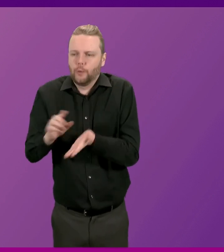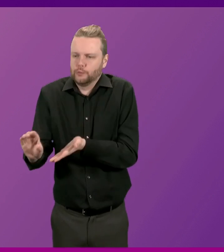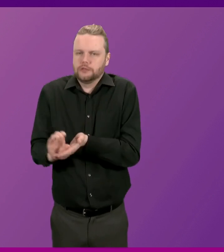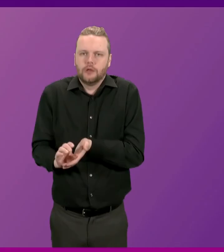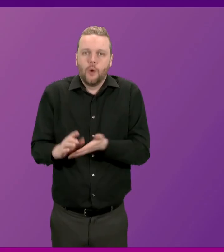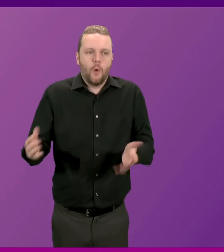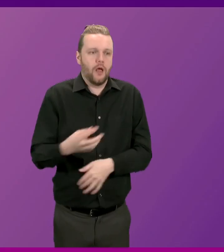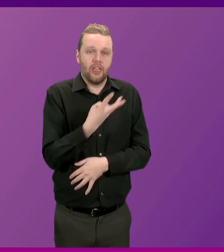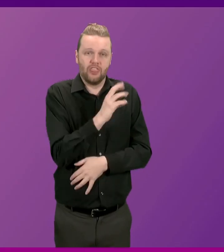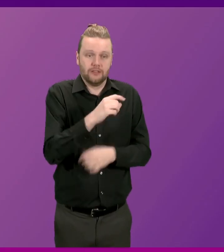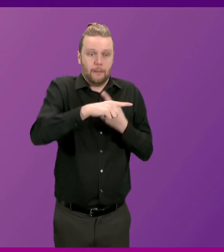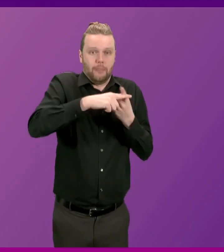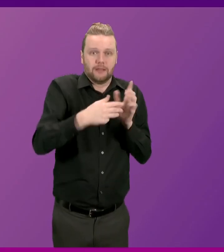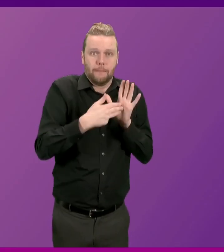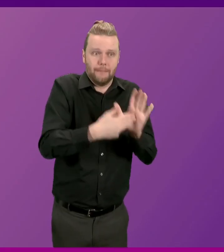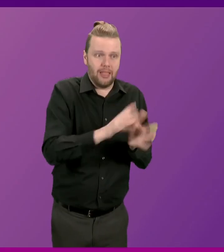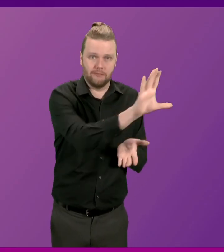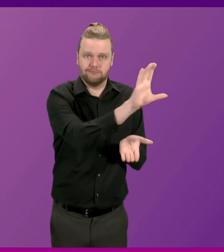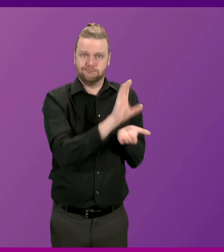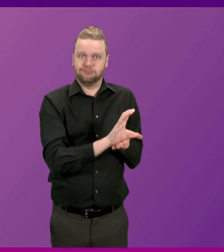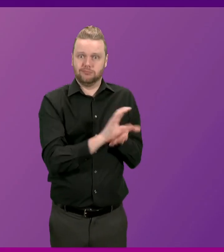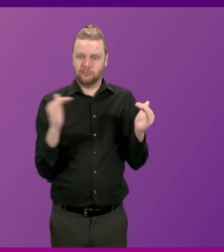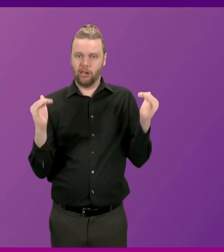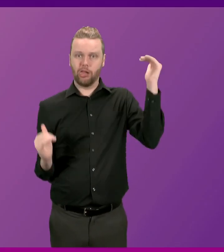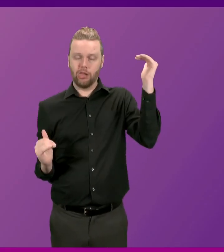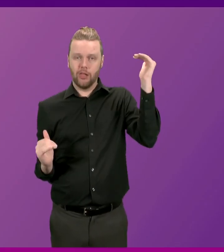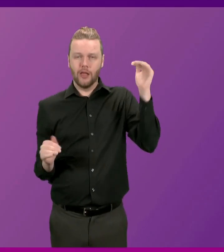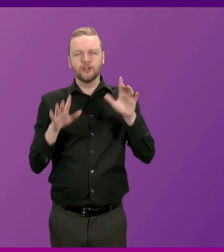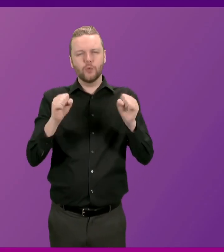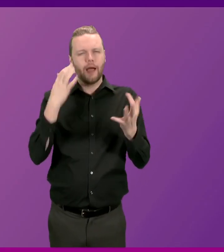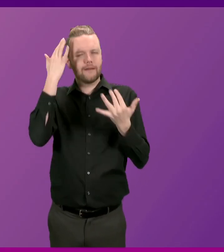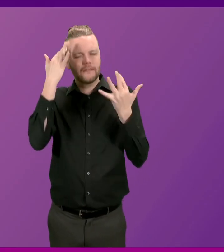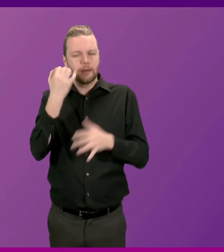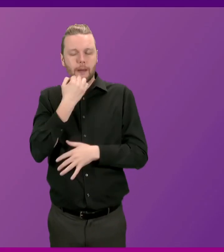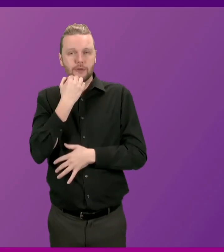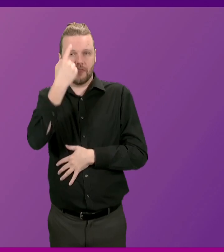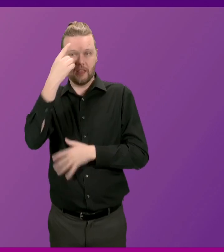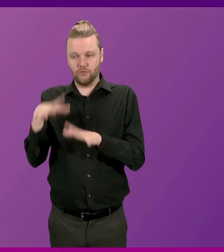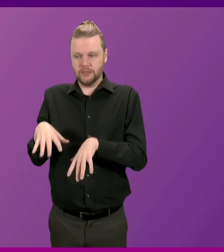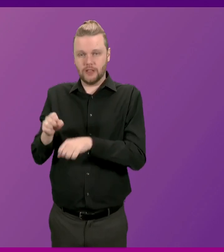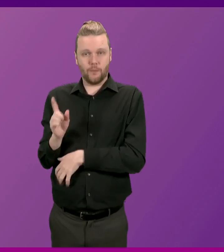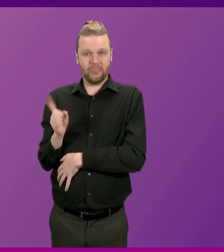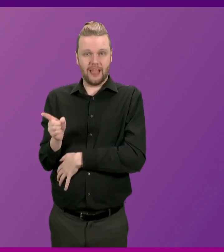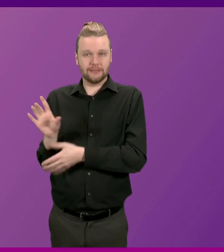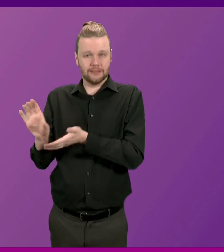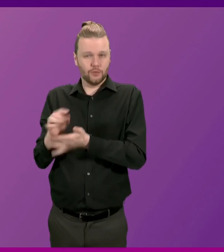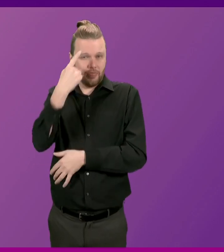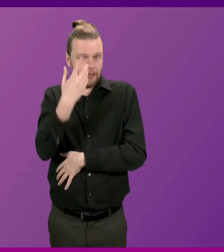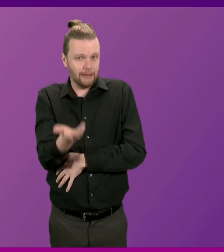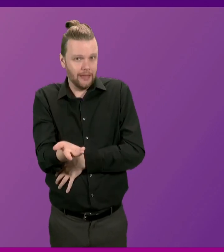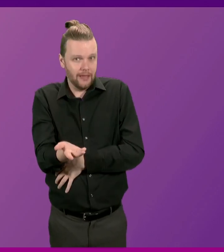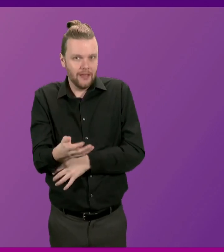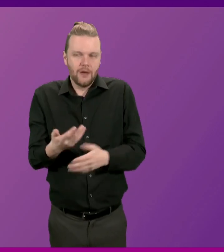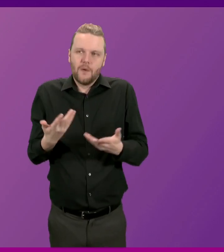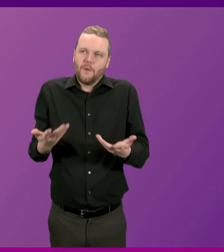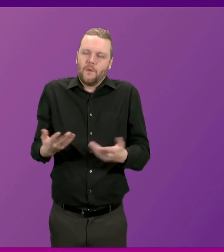versus 30 plus million a year, do you have a figure in mind that you'd say, could we just start off with that? I'd